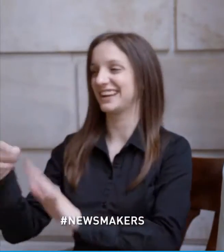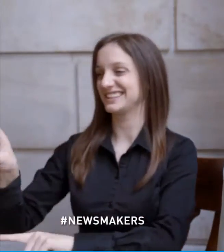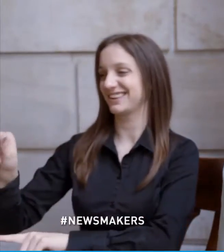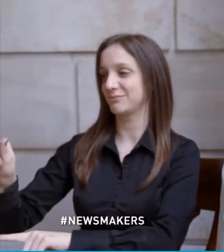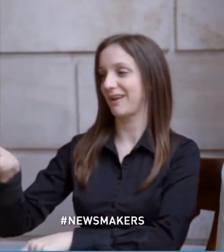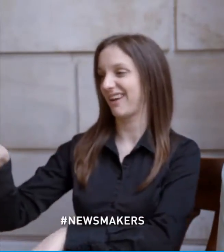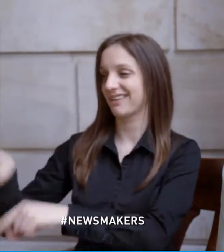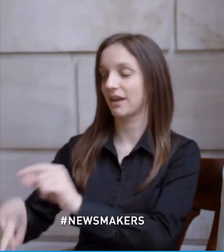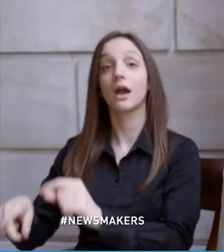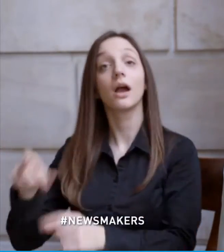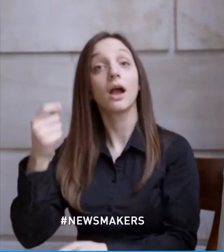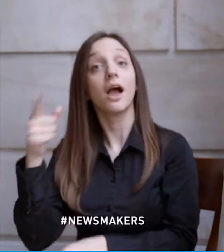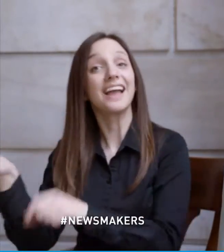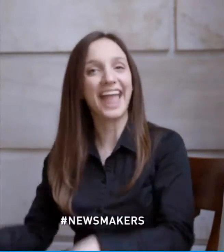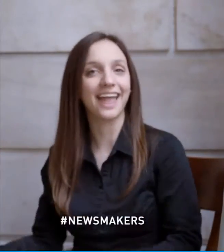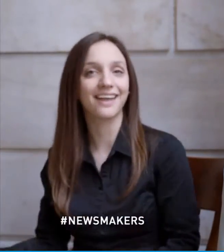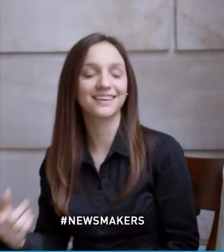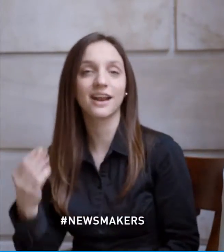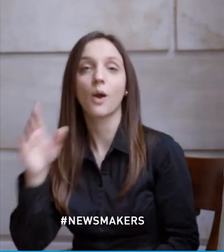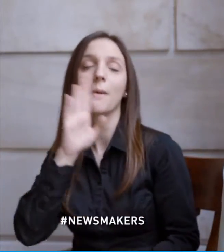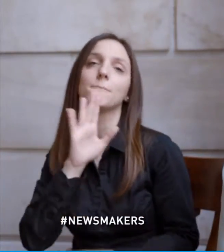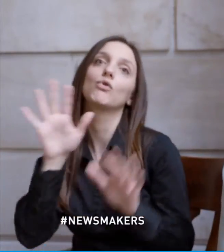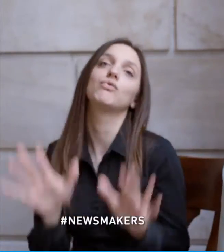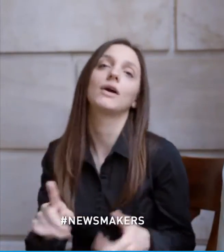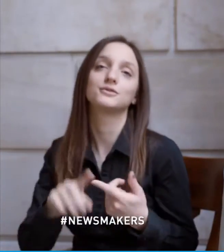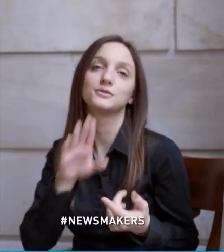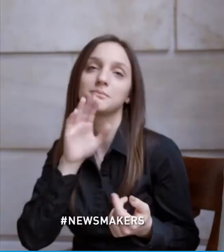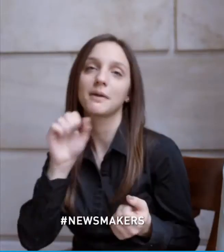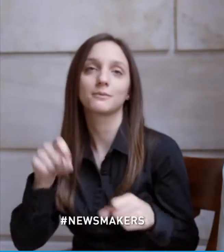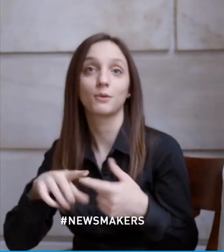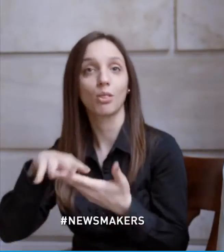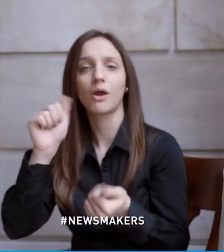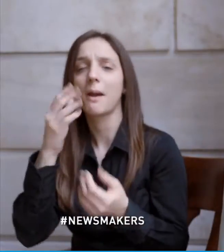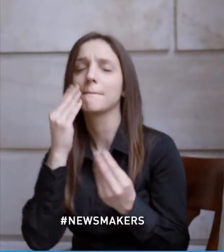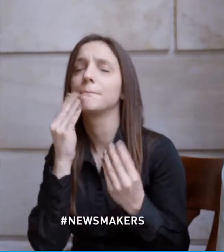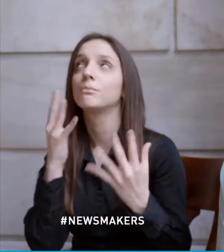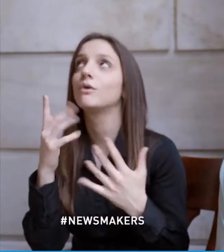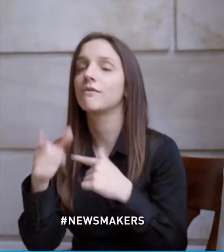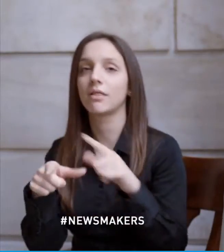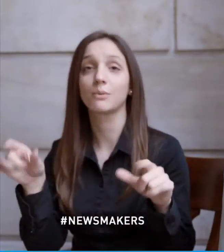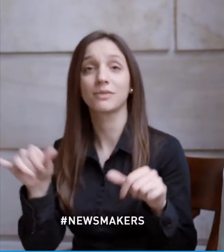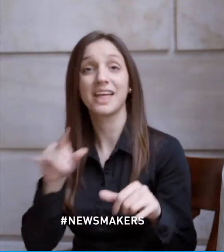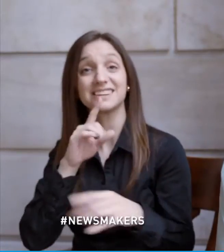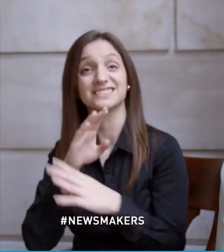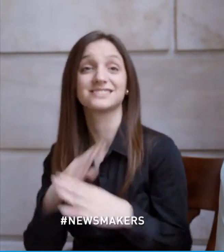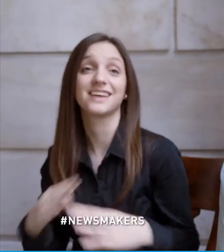do something, but they can, and it would just be great to be able to learn this beautiful language that is silent.